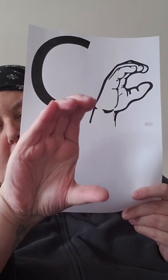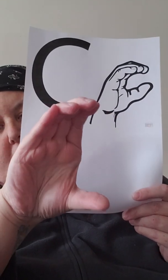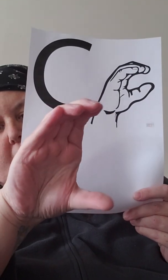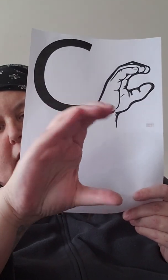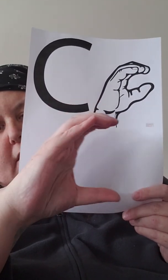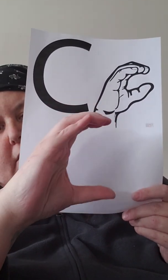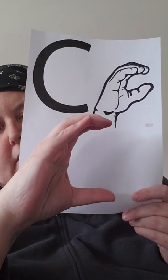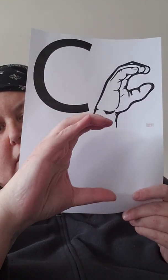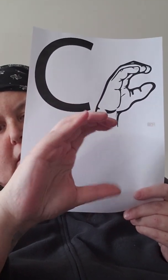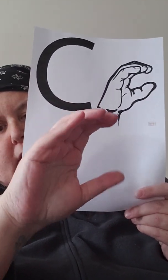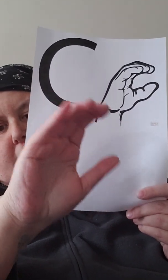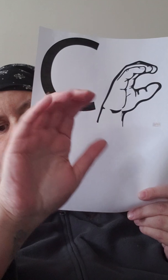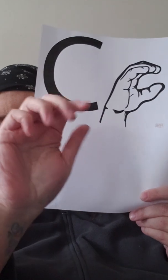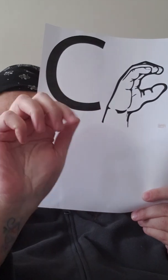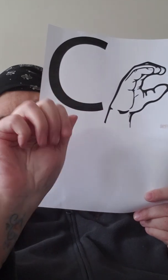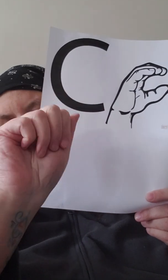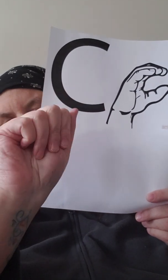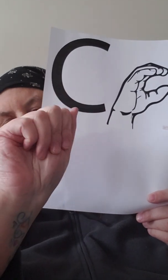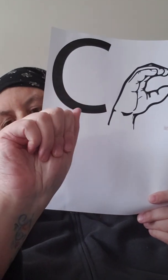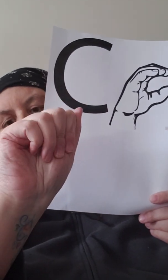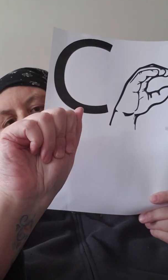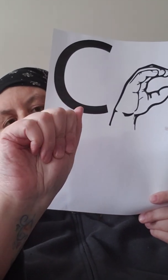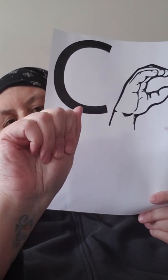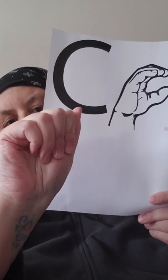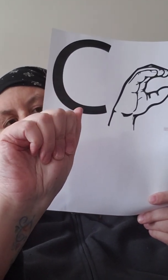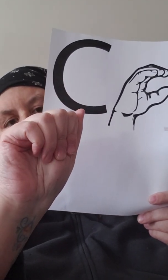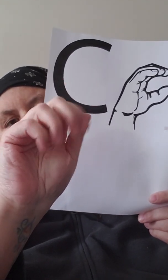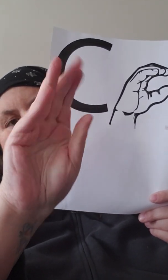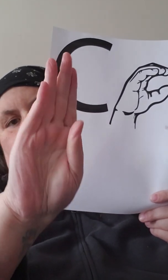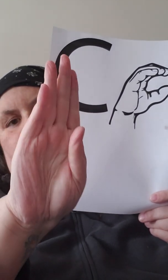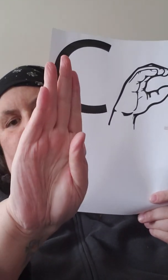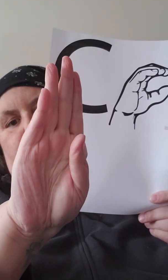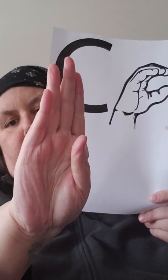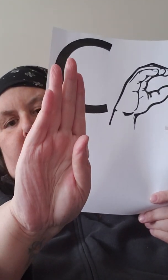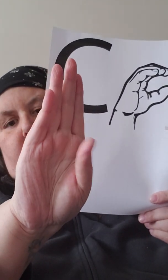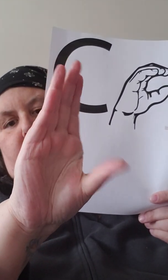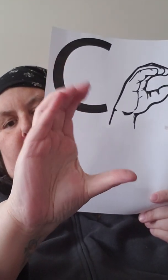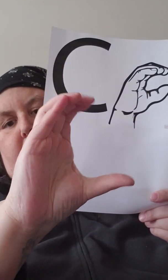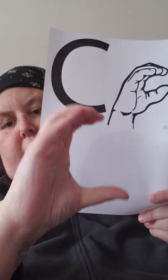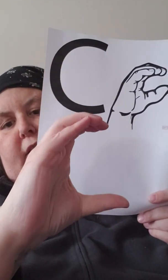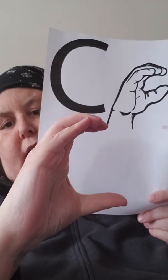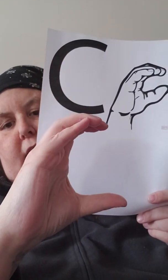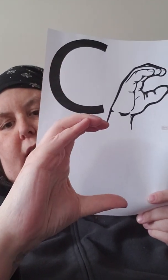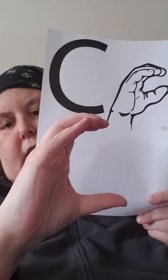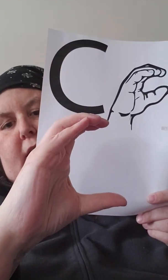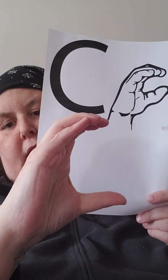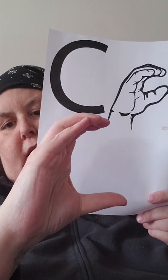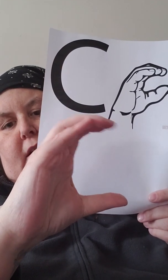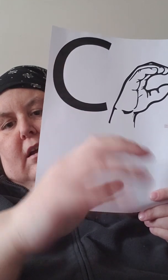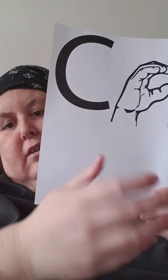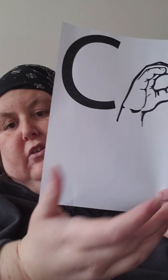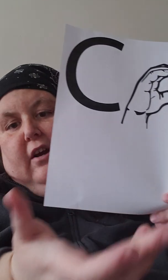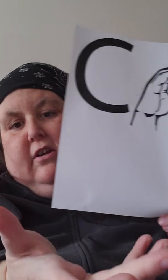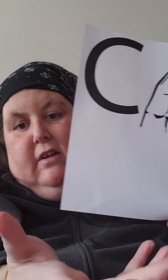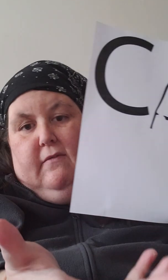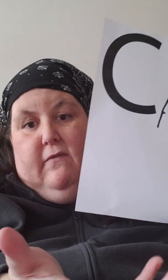And there you go. So then it goes A, B, and C. So now you can even